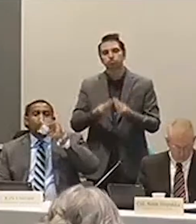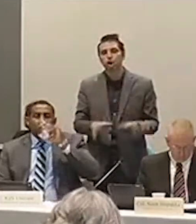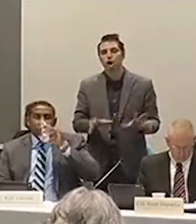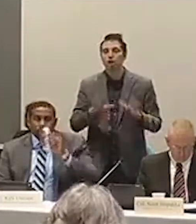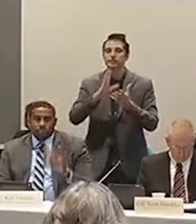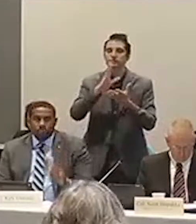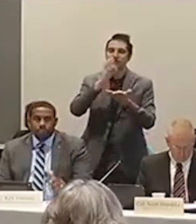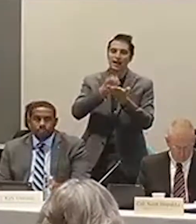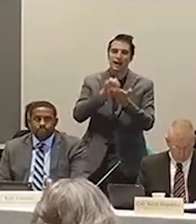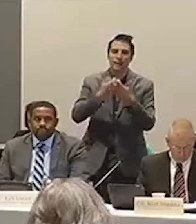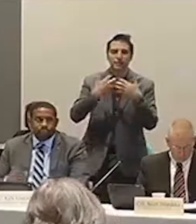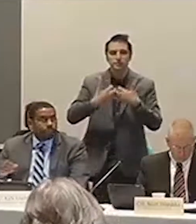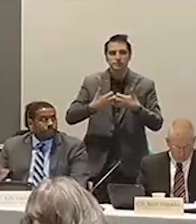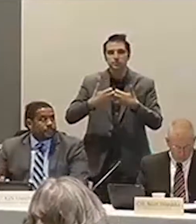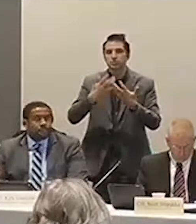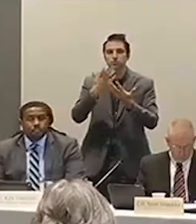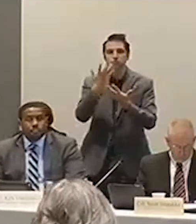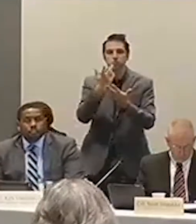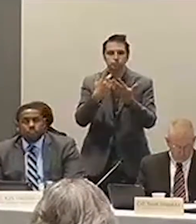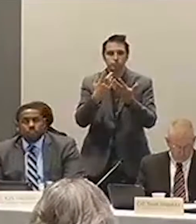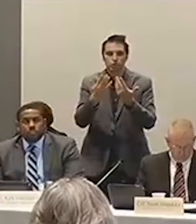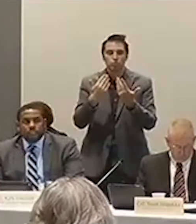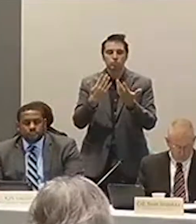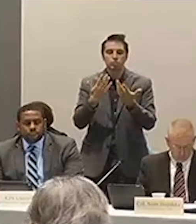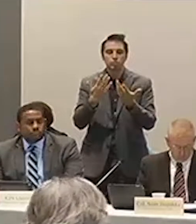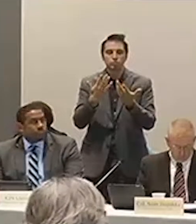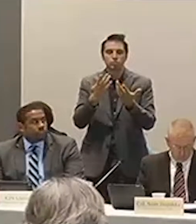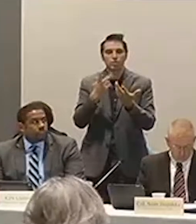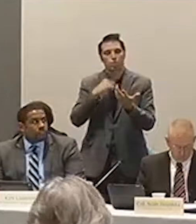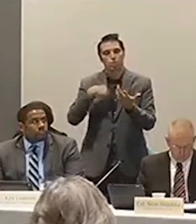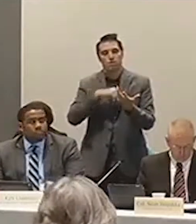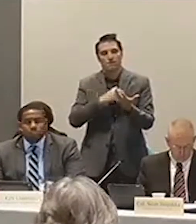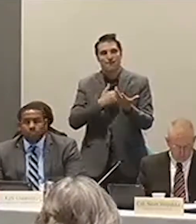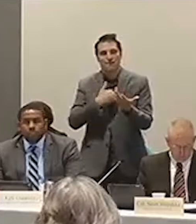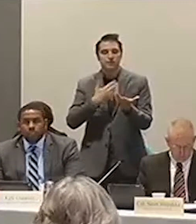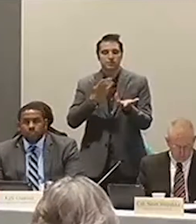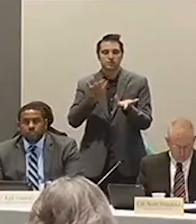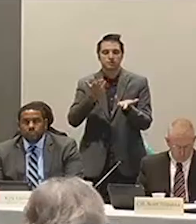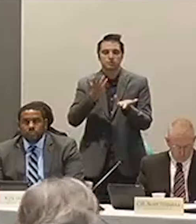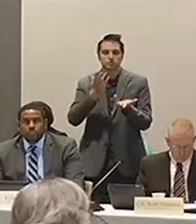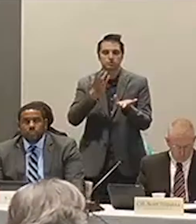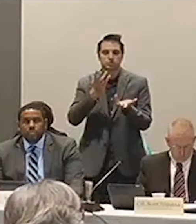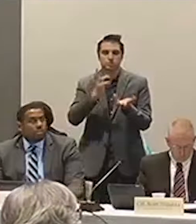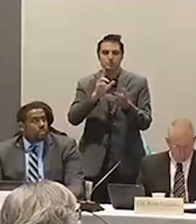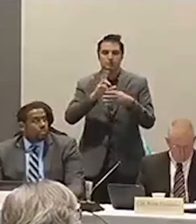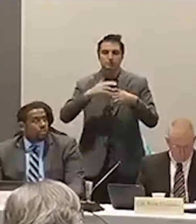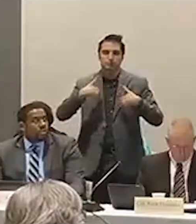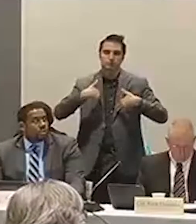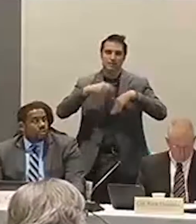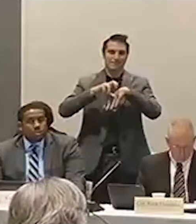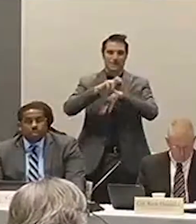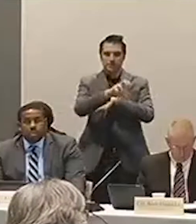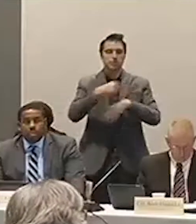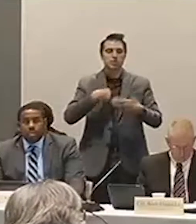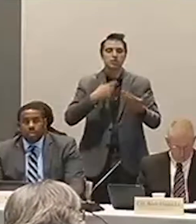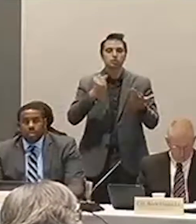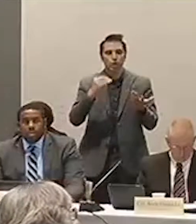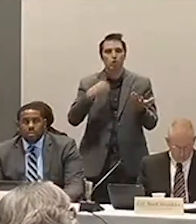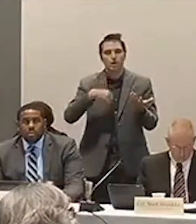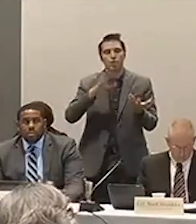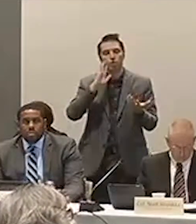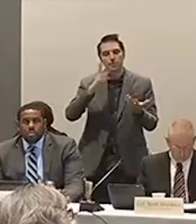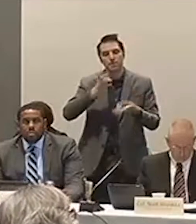those leave you with a lot of what we call stranded investment. You know, is, these are high fixed cost industries, so that'll be an issue that you have to